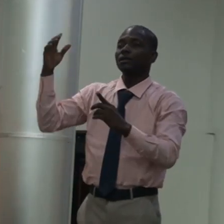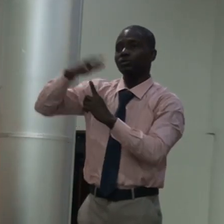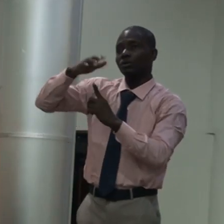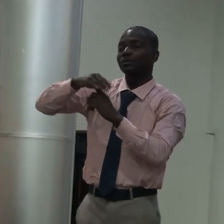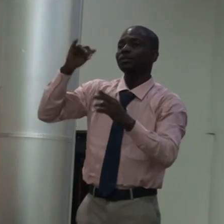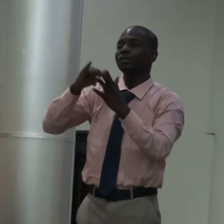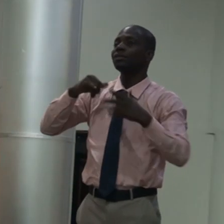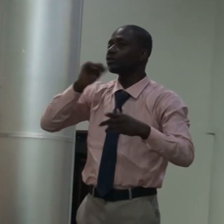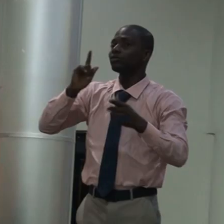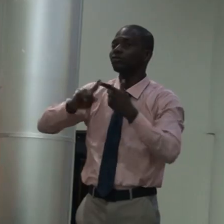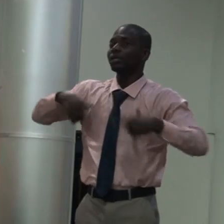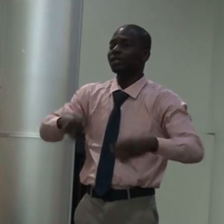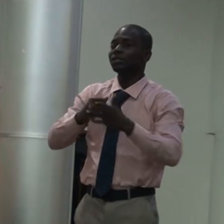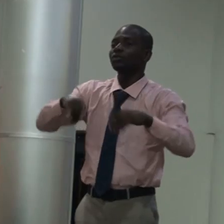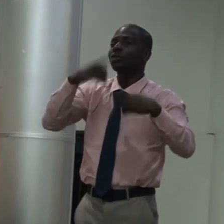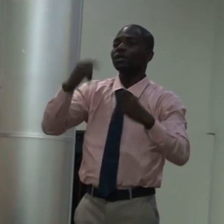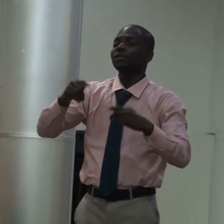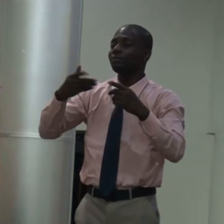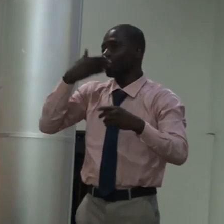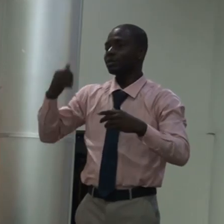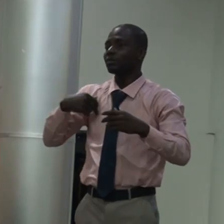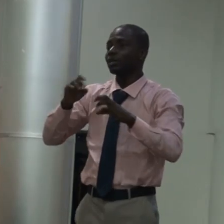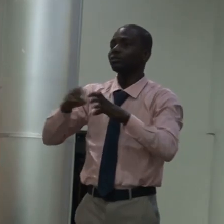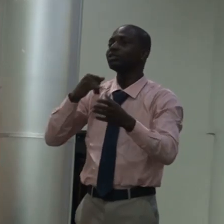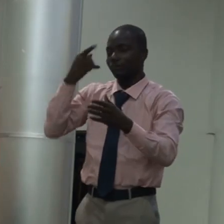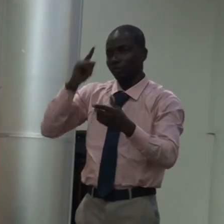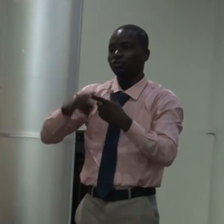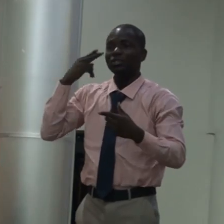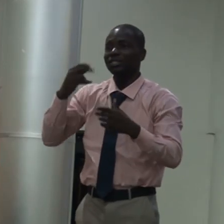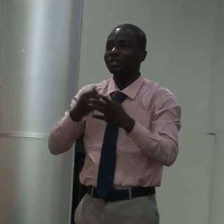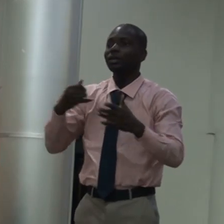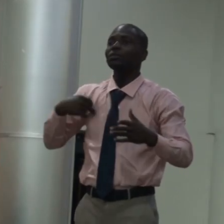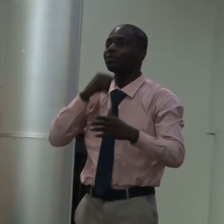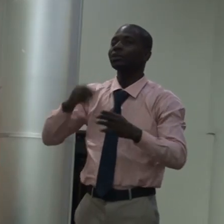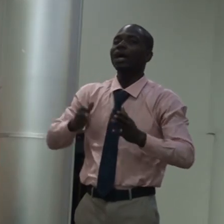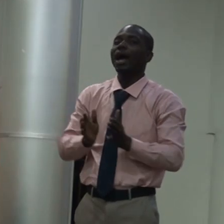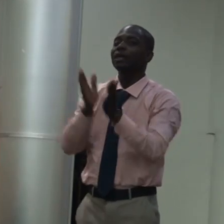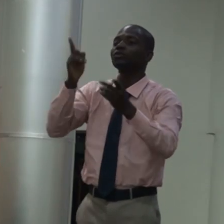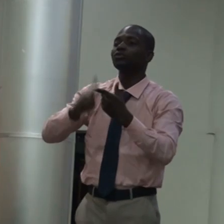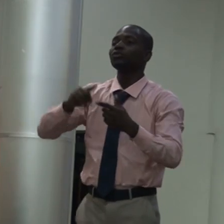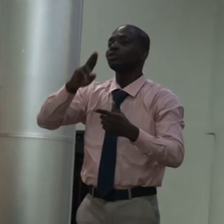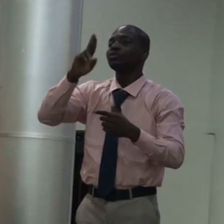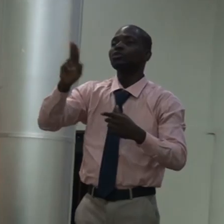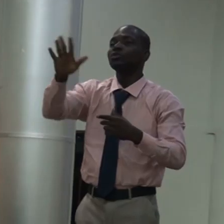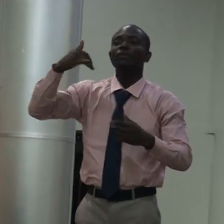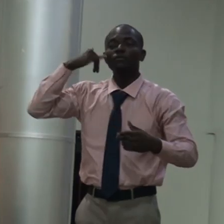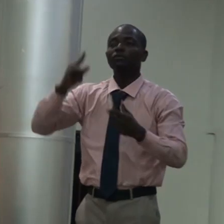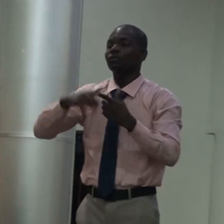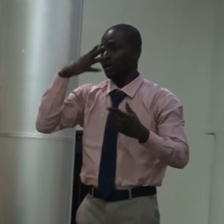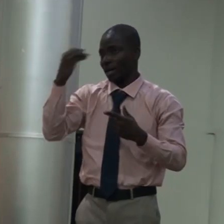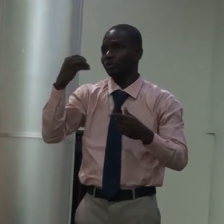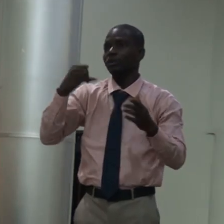to let it go. Well, the best we can do to you is to allow you to cite it. We will not even allow you to take your phone to capture